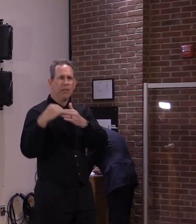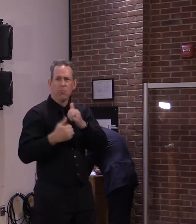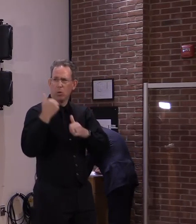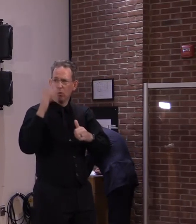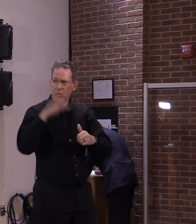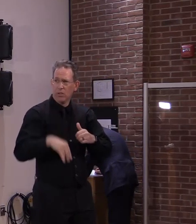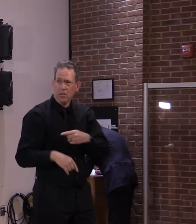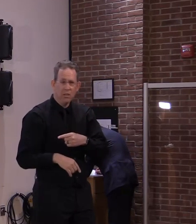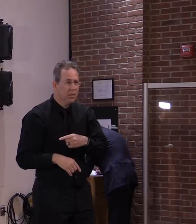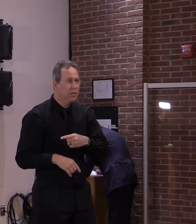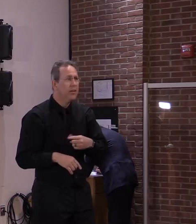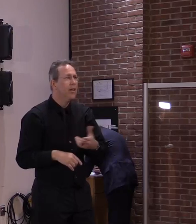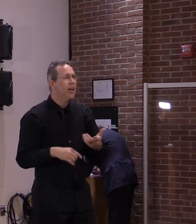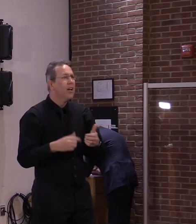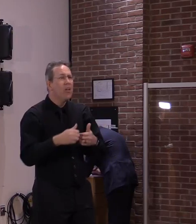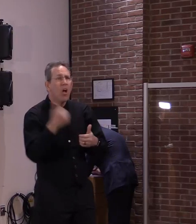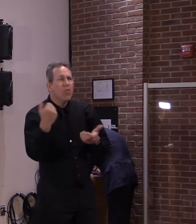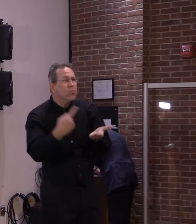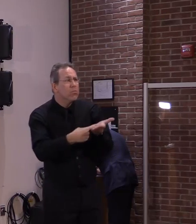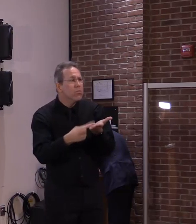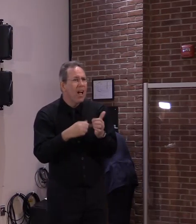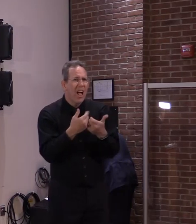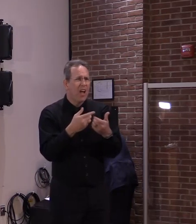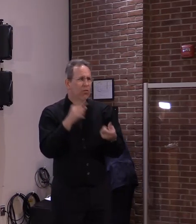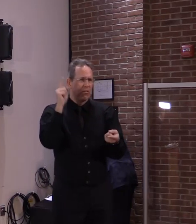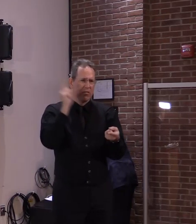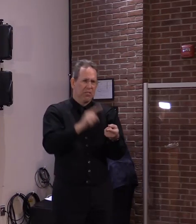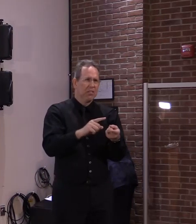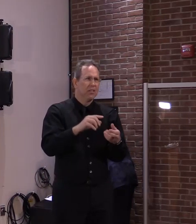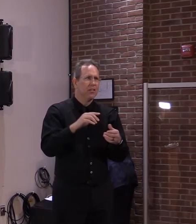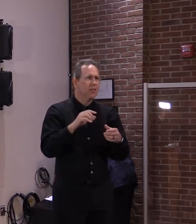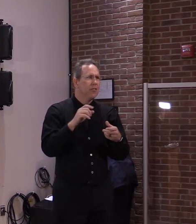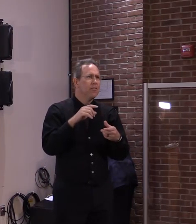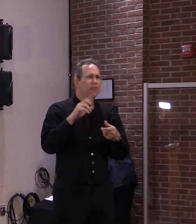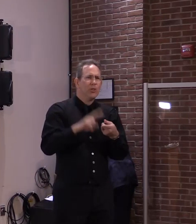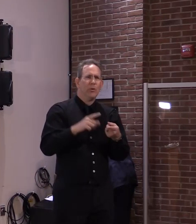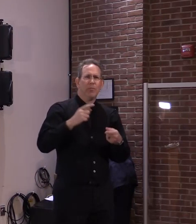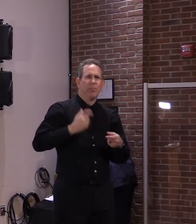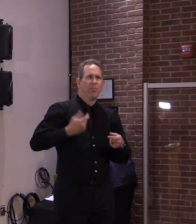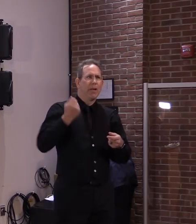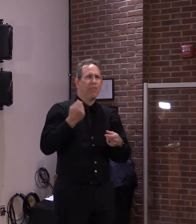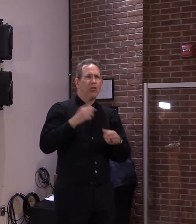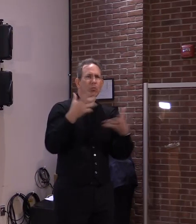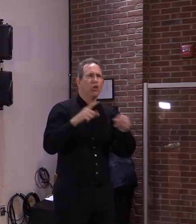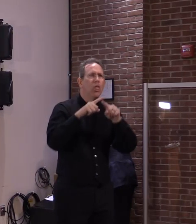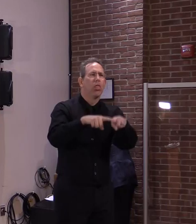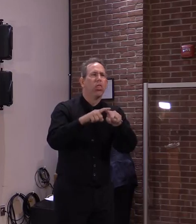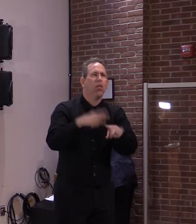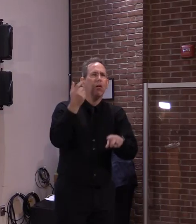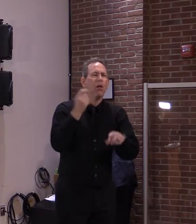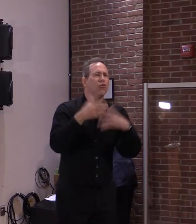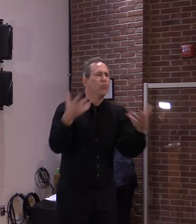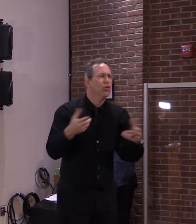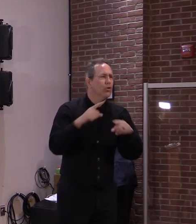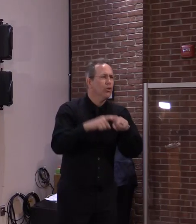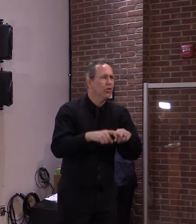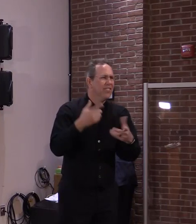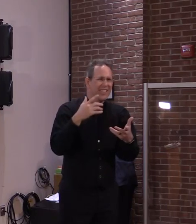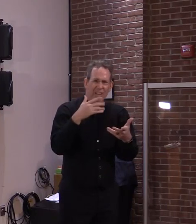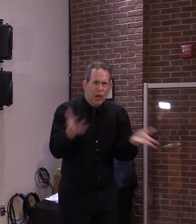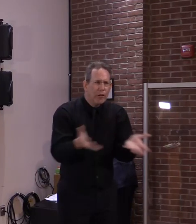this $700 tax-free each week, not to work, some way to encourage